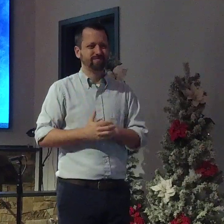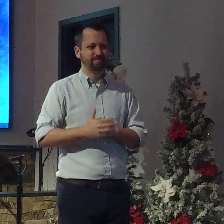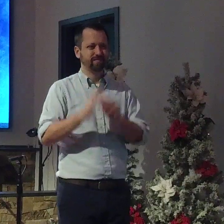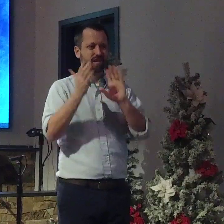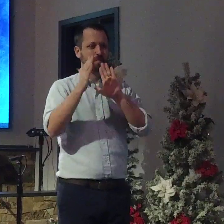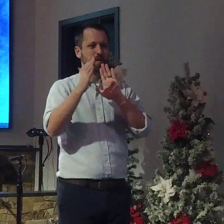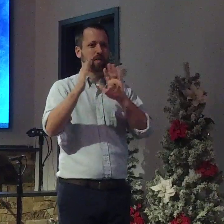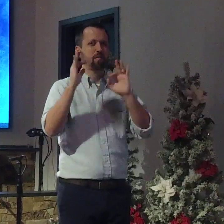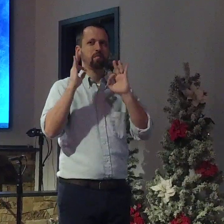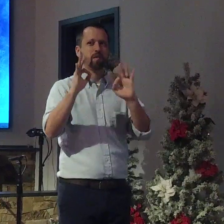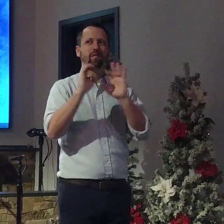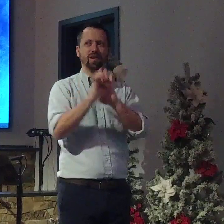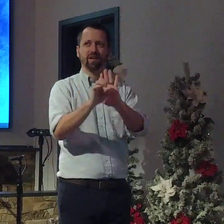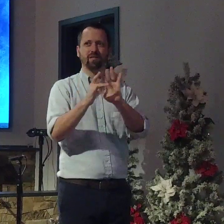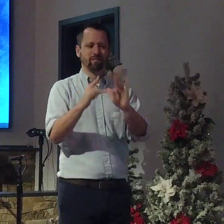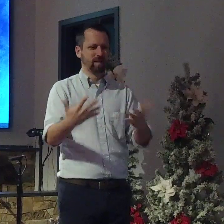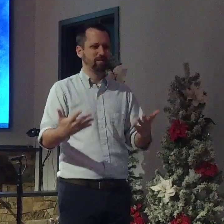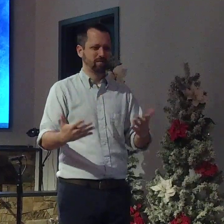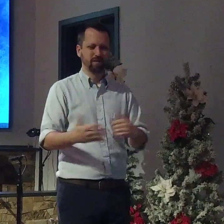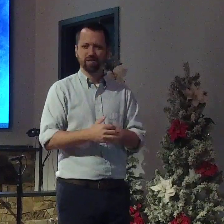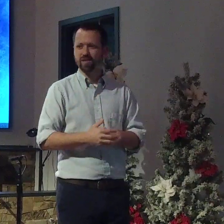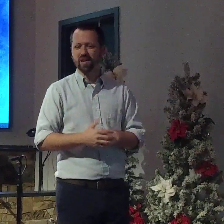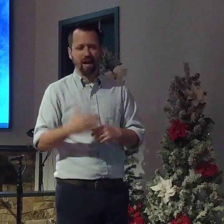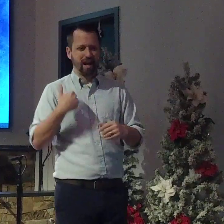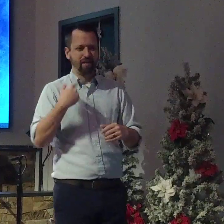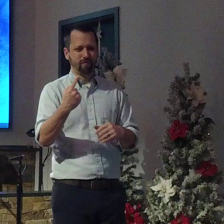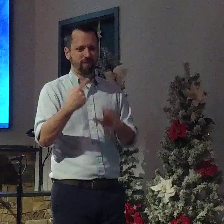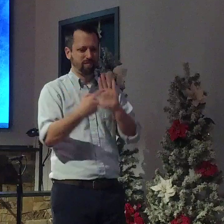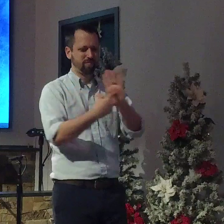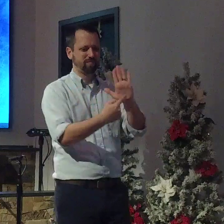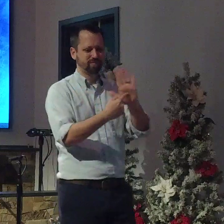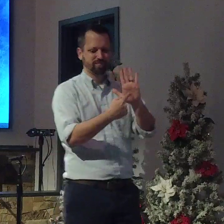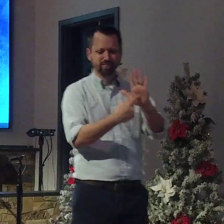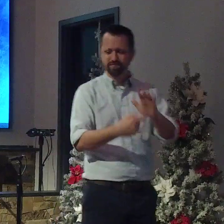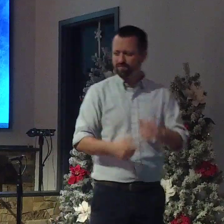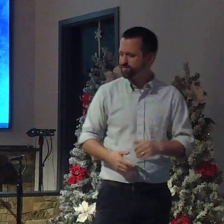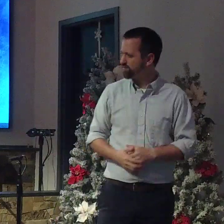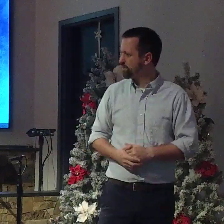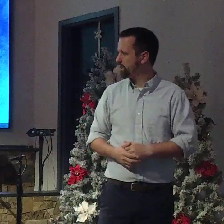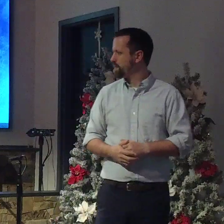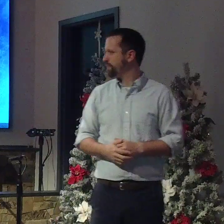from the Roman oppression. But there was something that they needed even more than that.